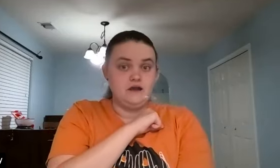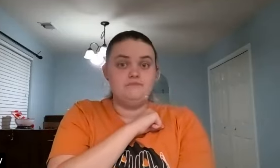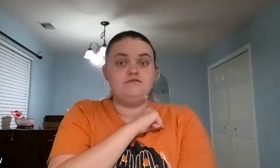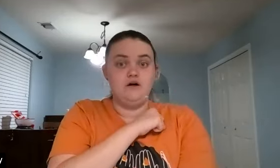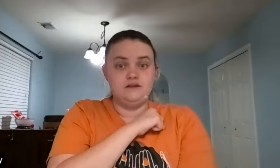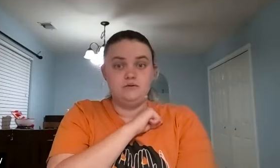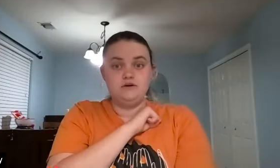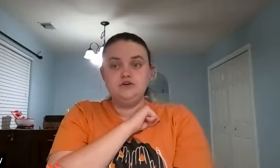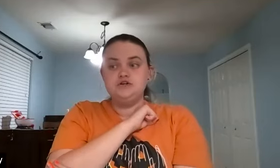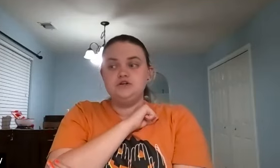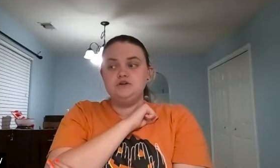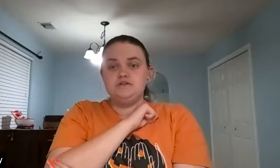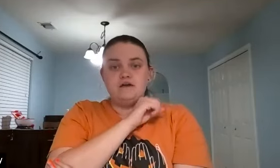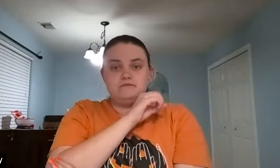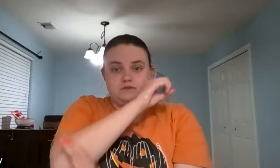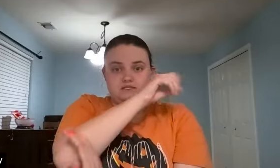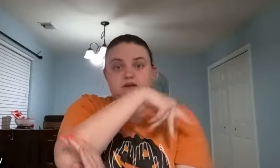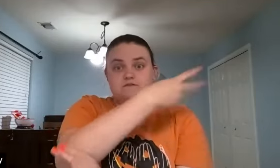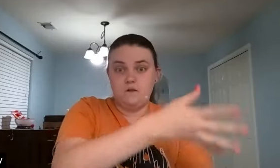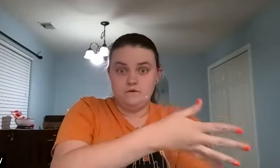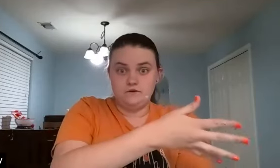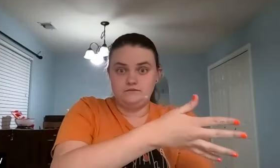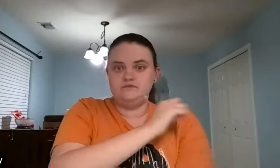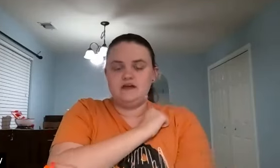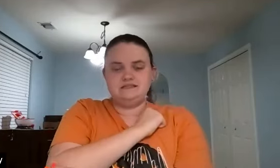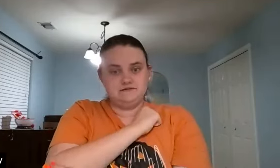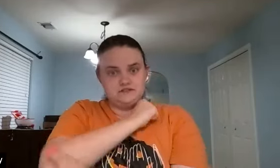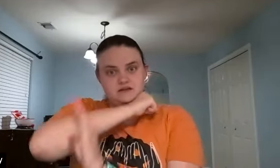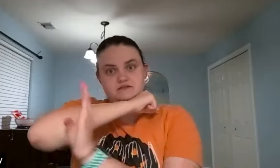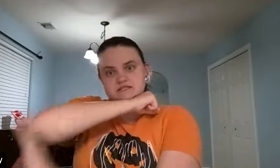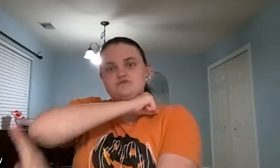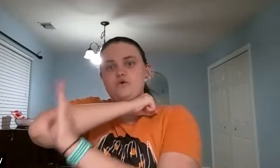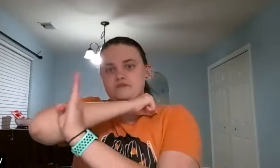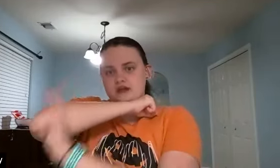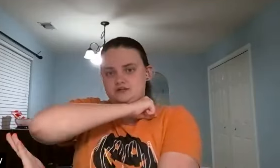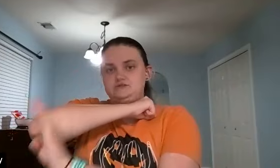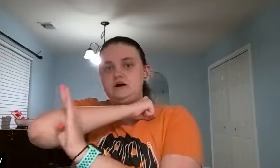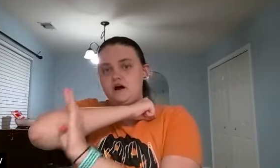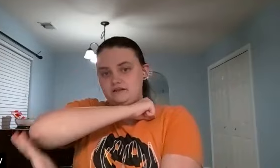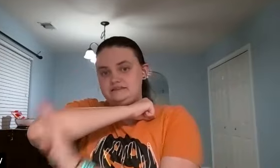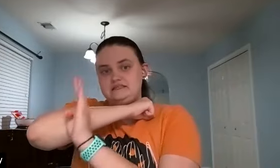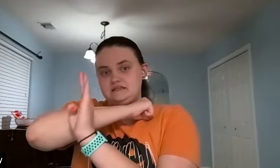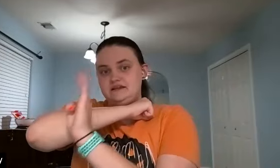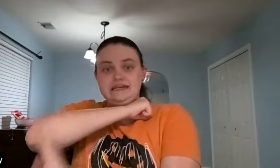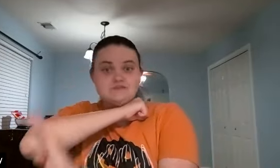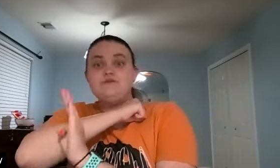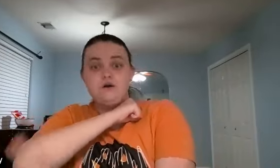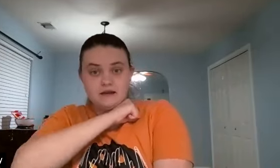I'm falling, or that is about to fall over. That's the different sign. This is for the actual hot like season, like it is fall right